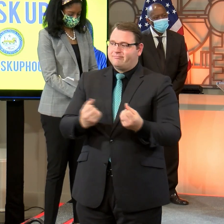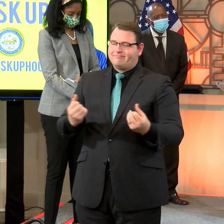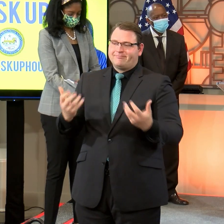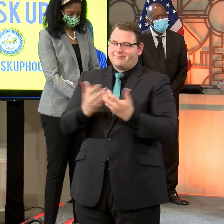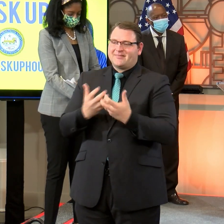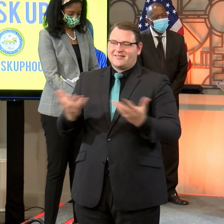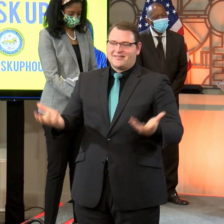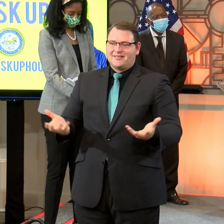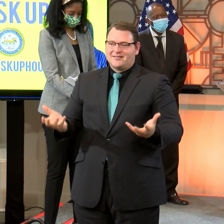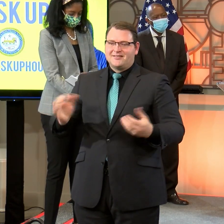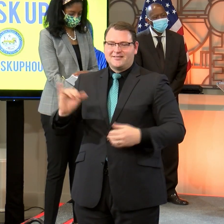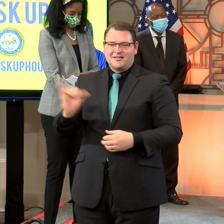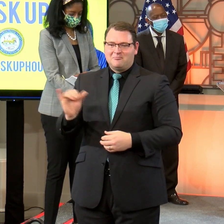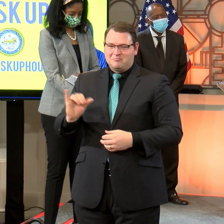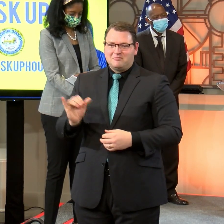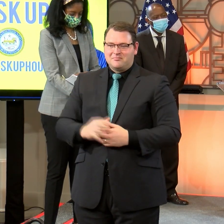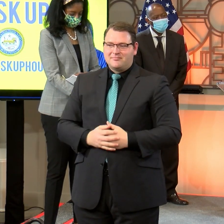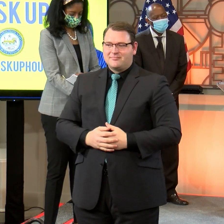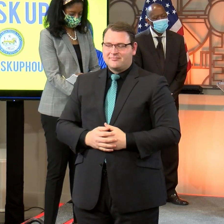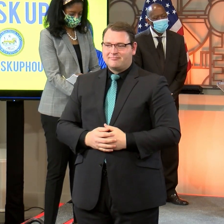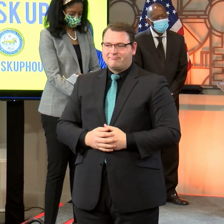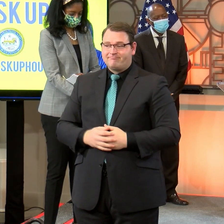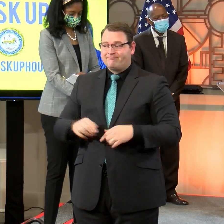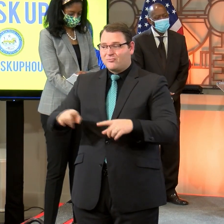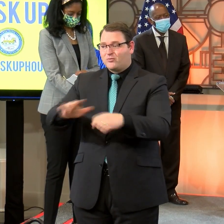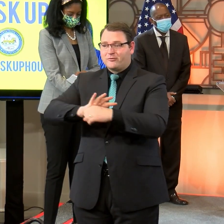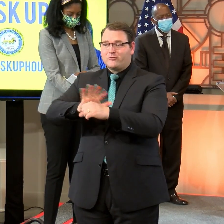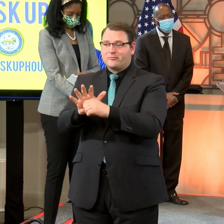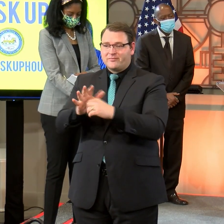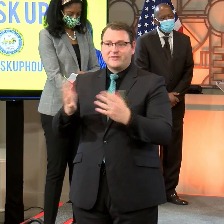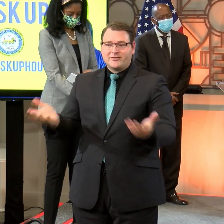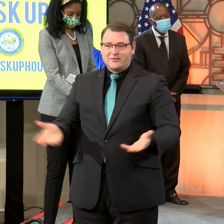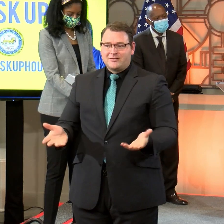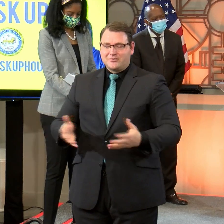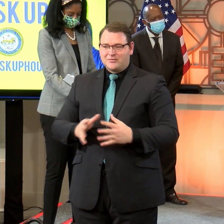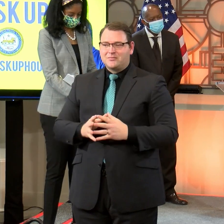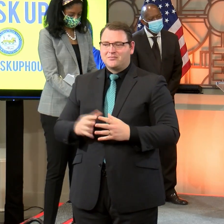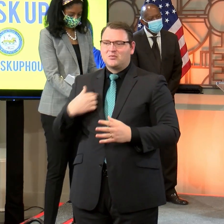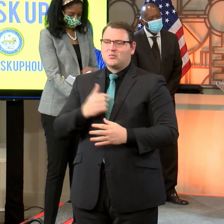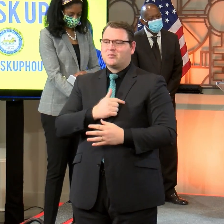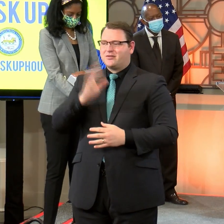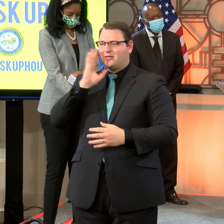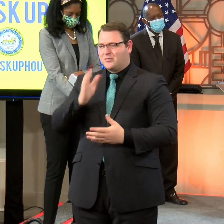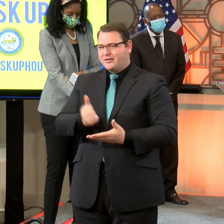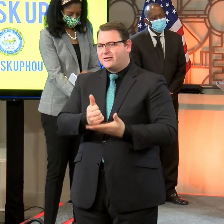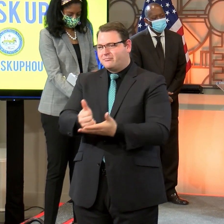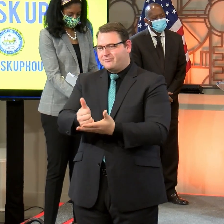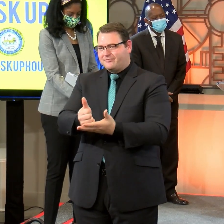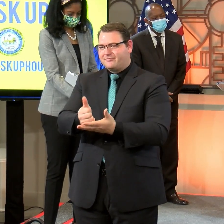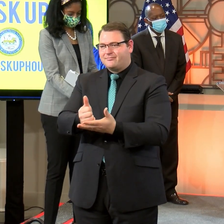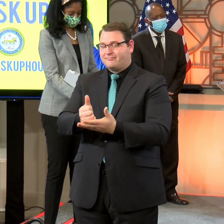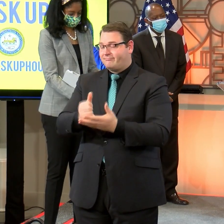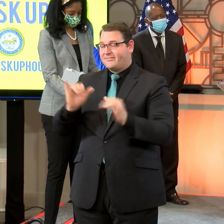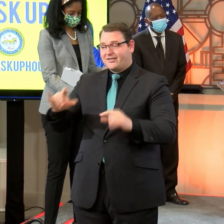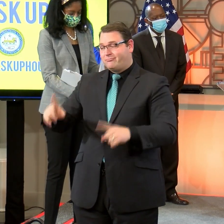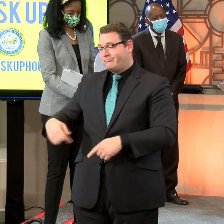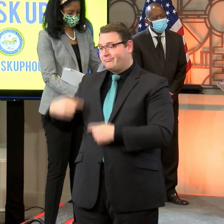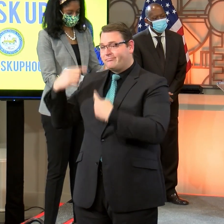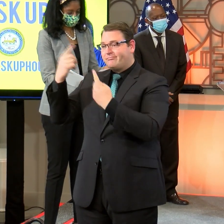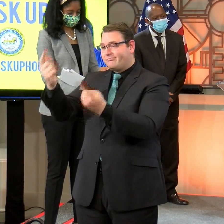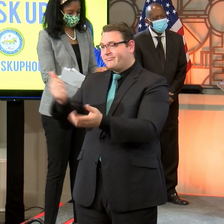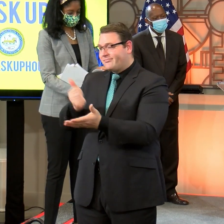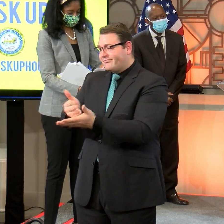in the midst of this historic pandemic, and we will provide support where is needed, just as we're providing